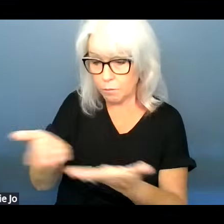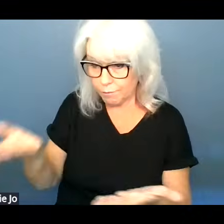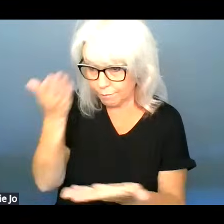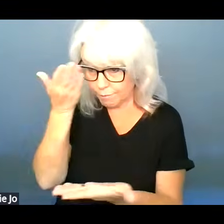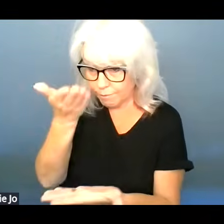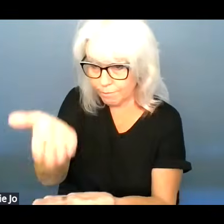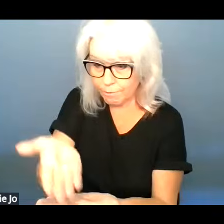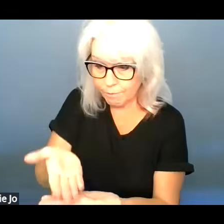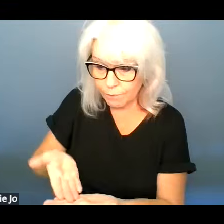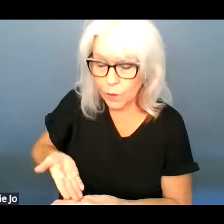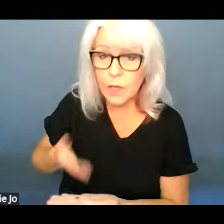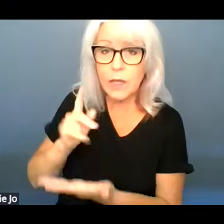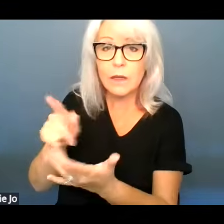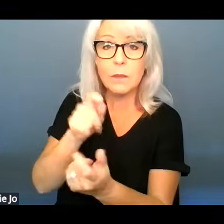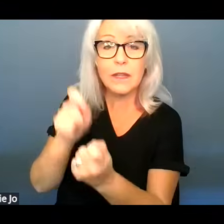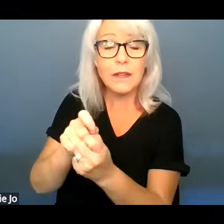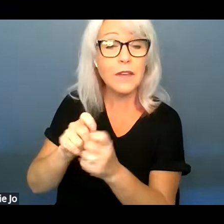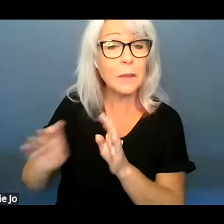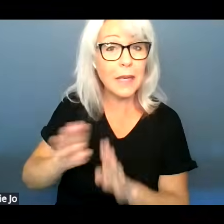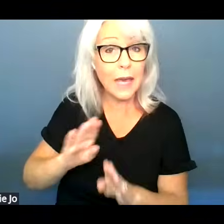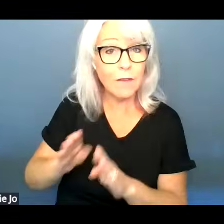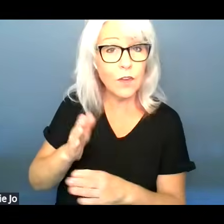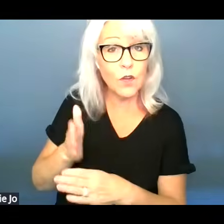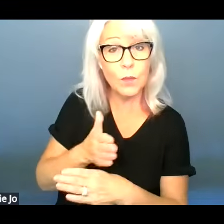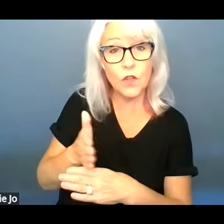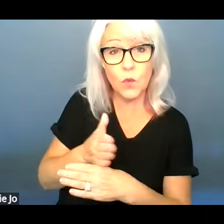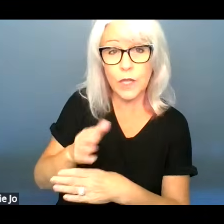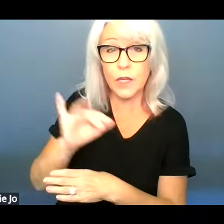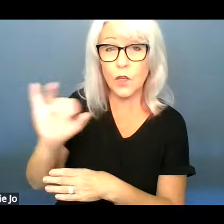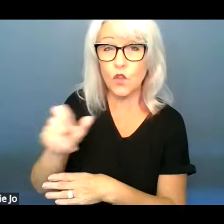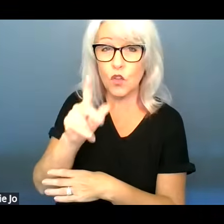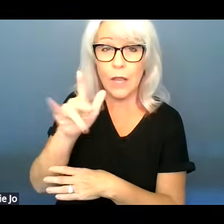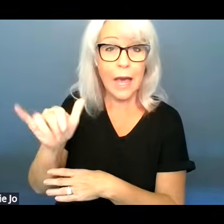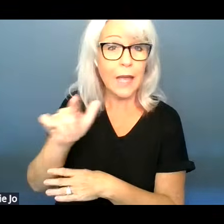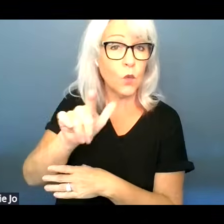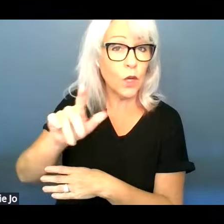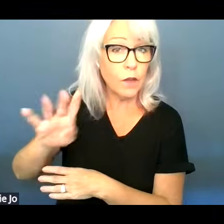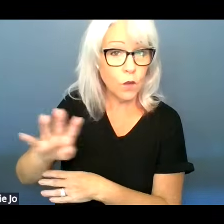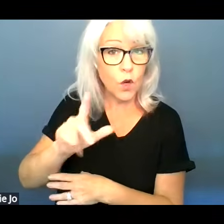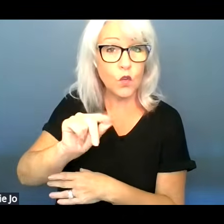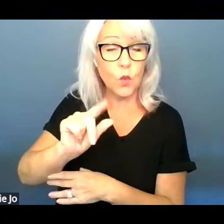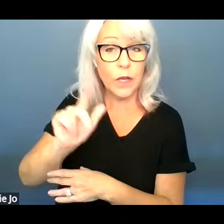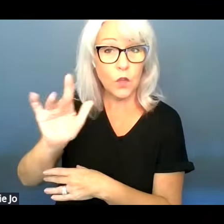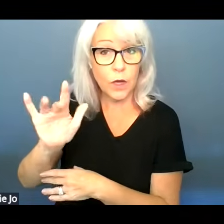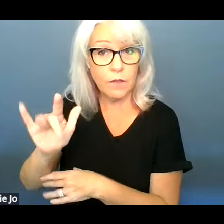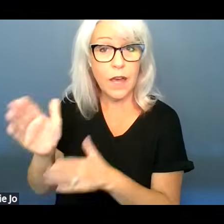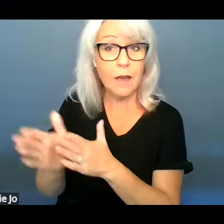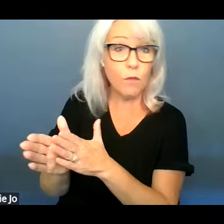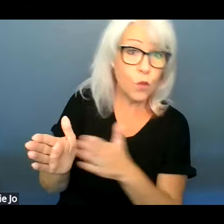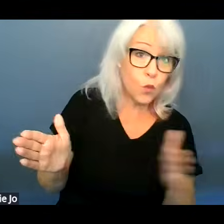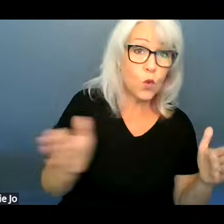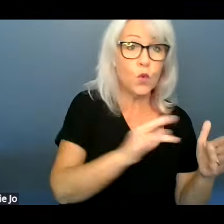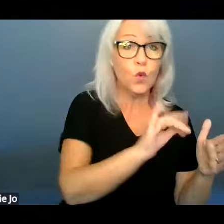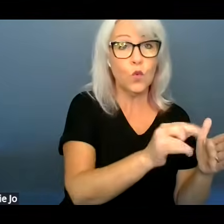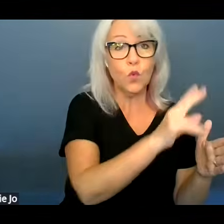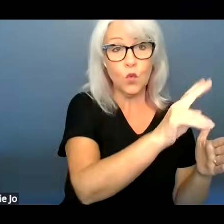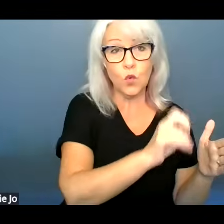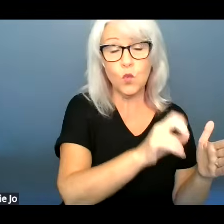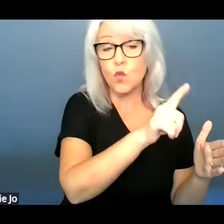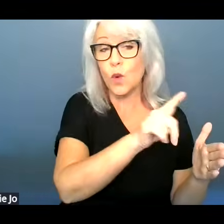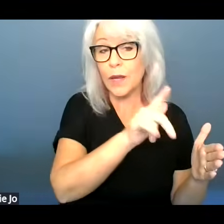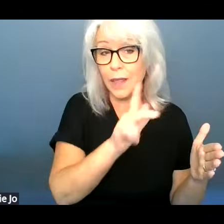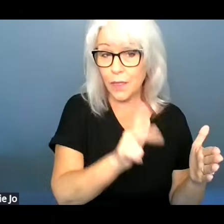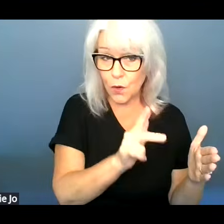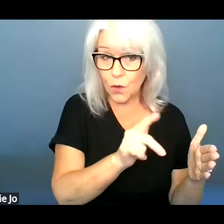24th, 2025 and June 3rd, 2026, making changes to voter records outside of her authority. I